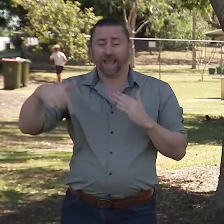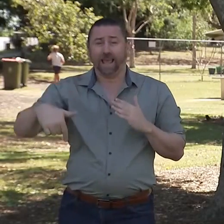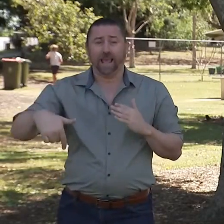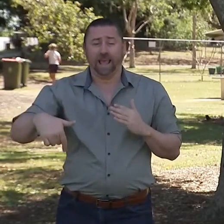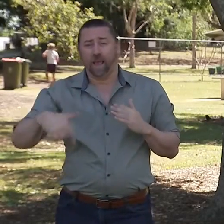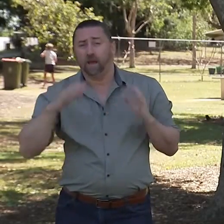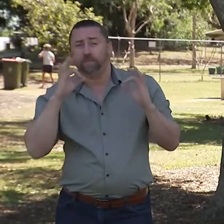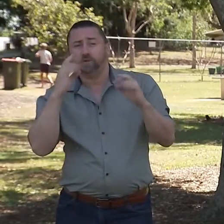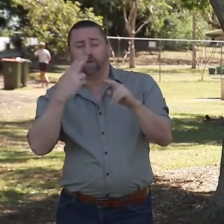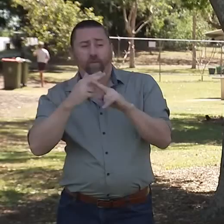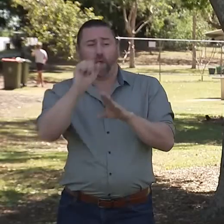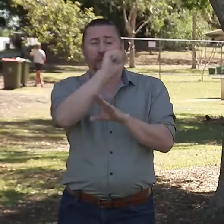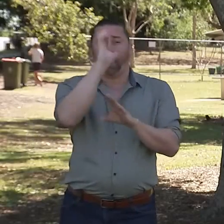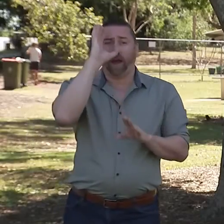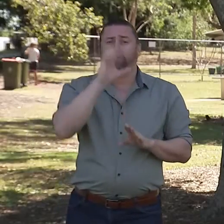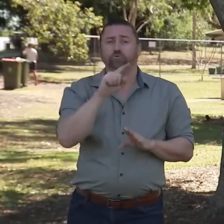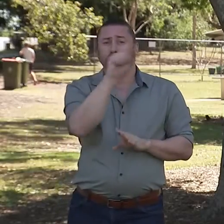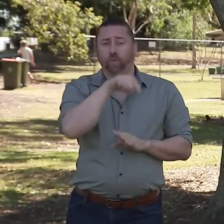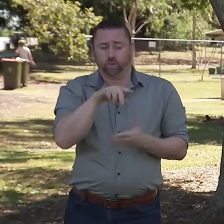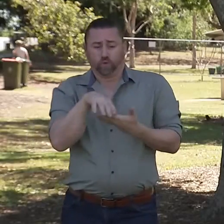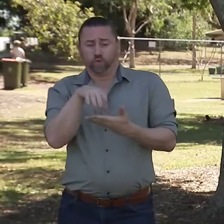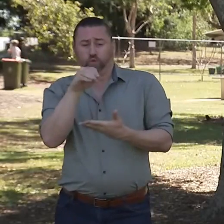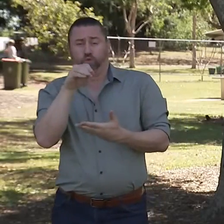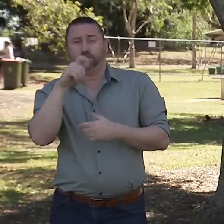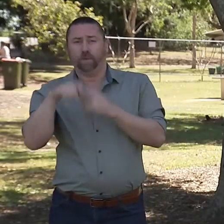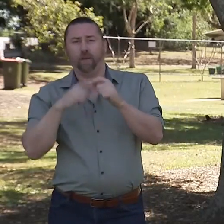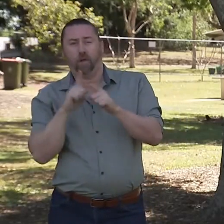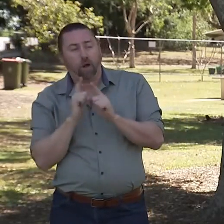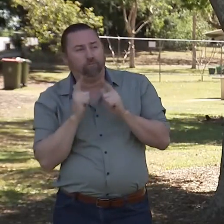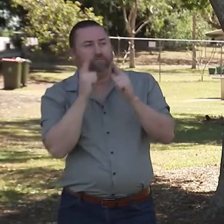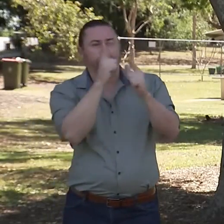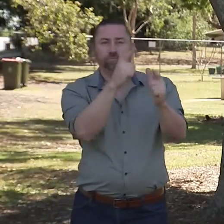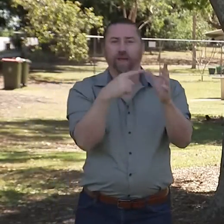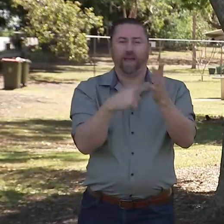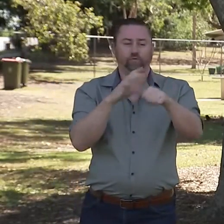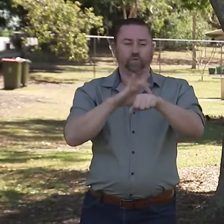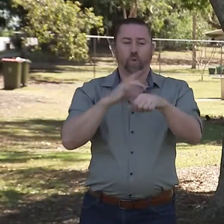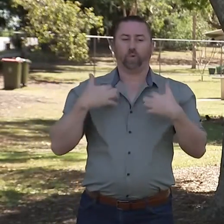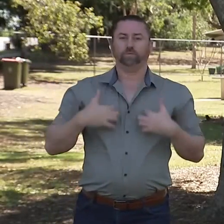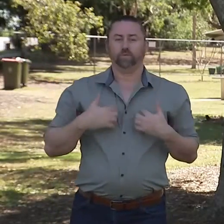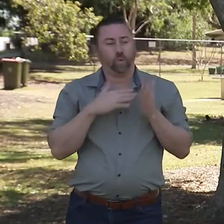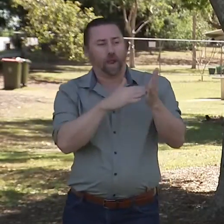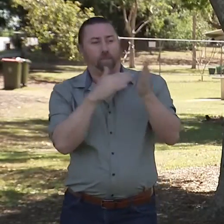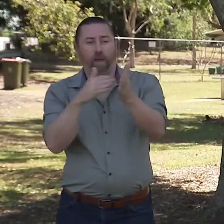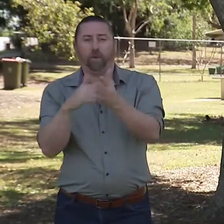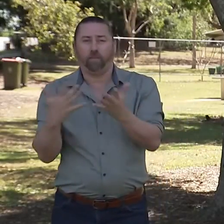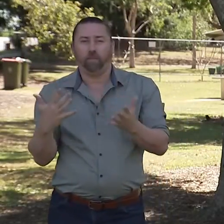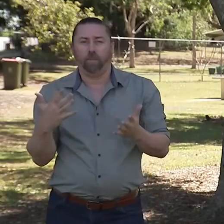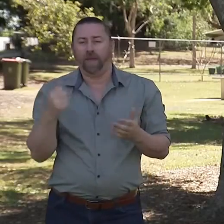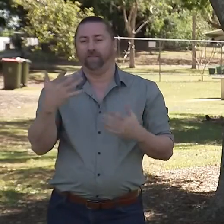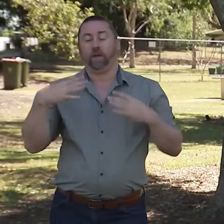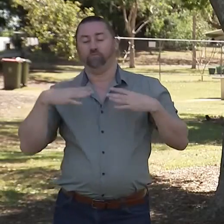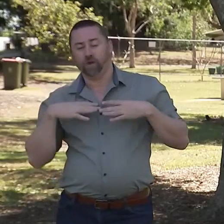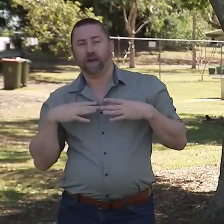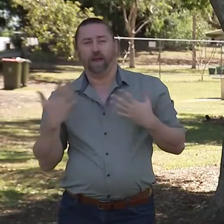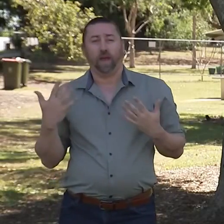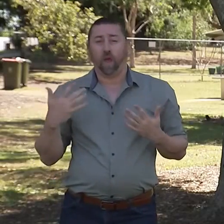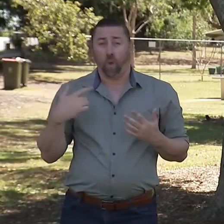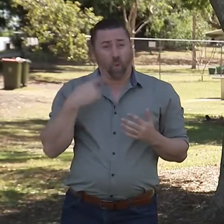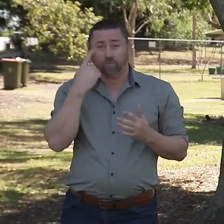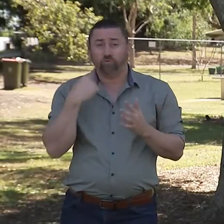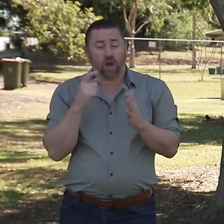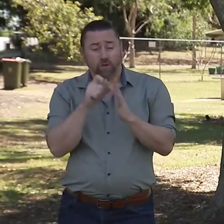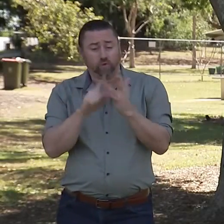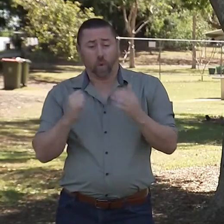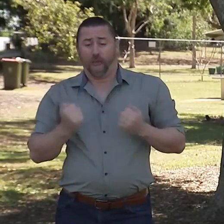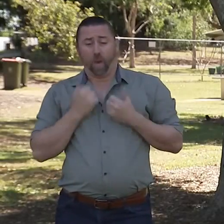those students end up helping out. So look, these are extraordinary times, and we are preparing as best as we